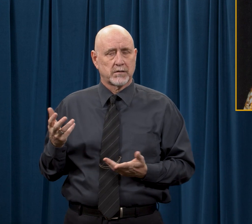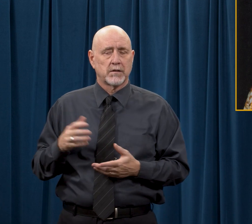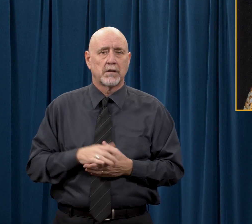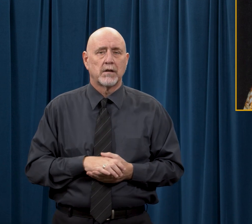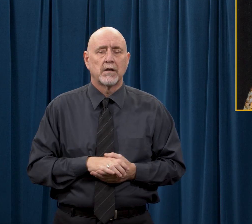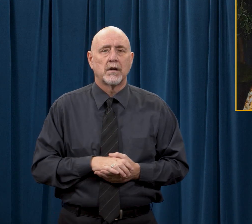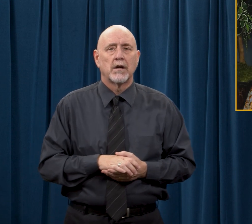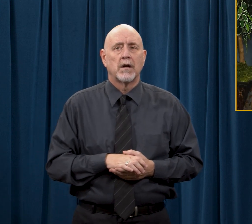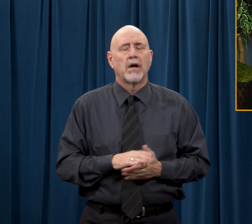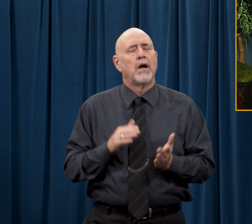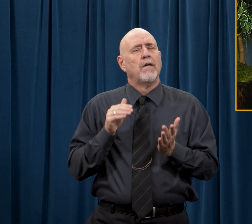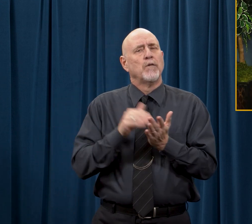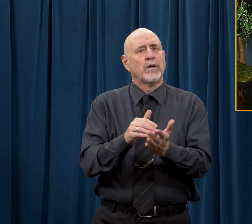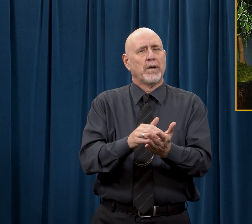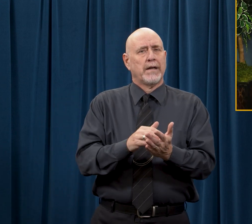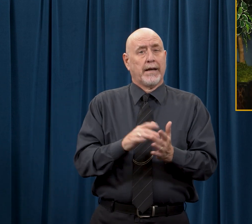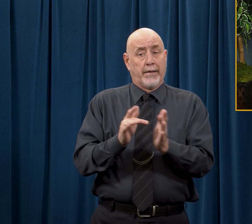themselves.